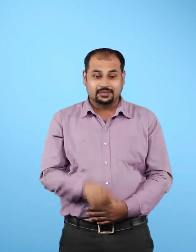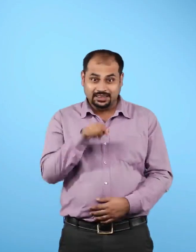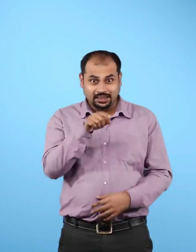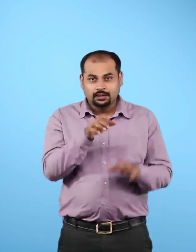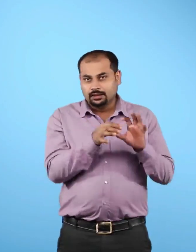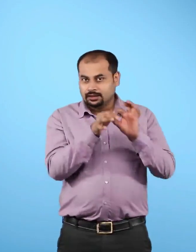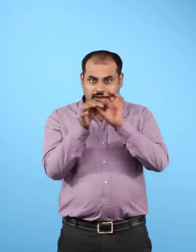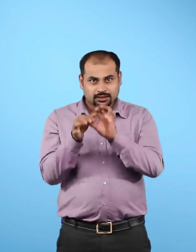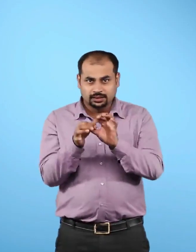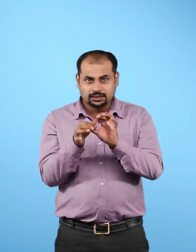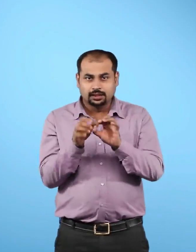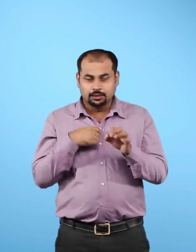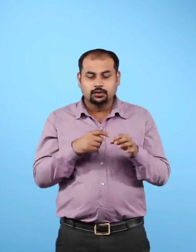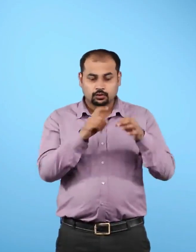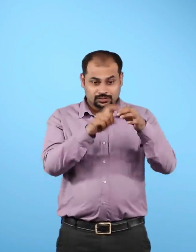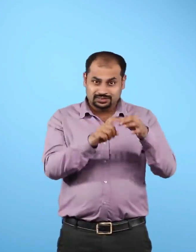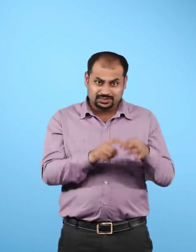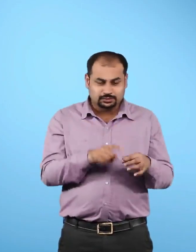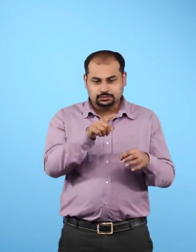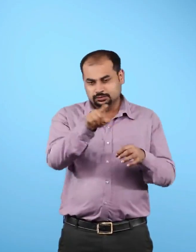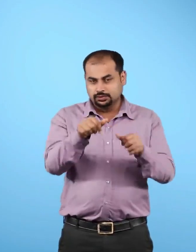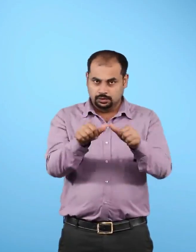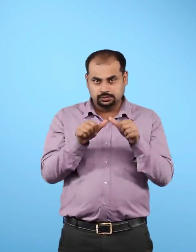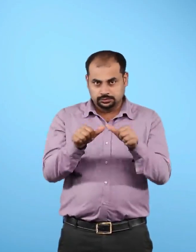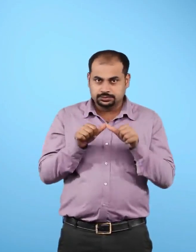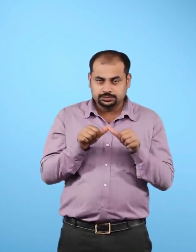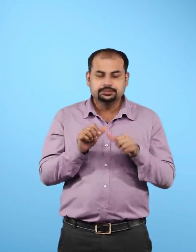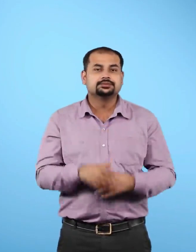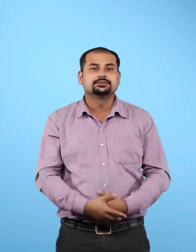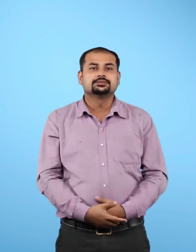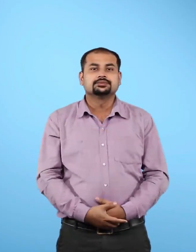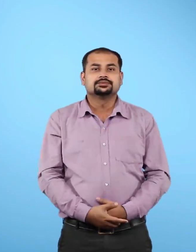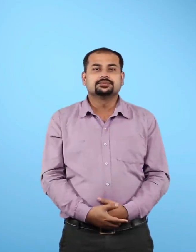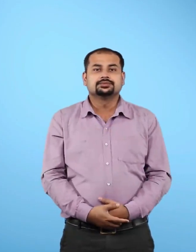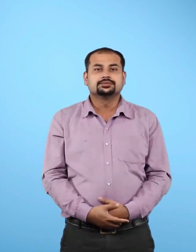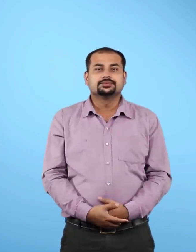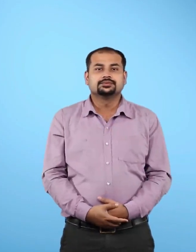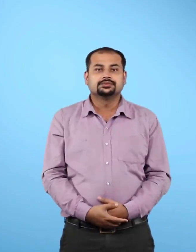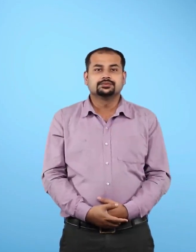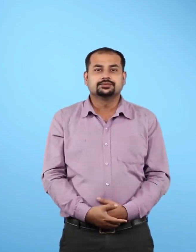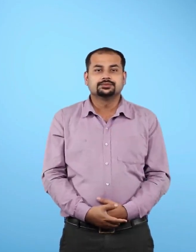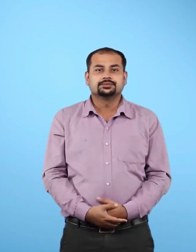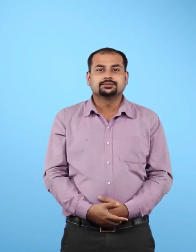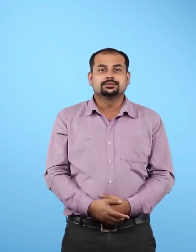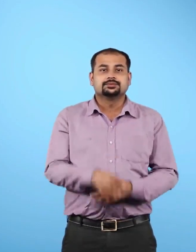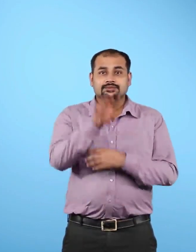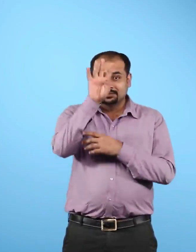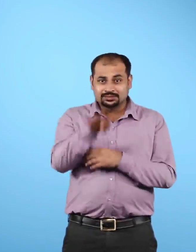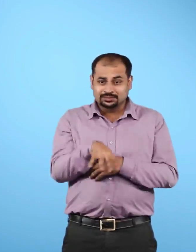Now observe carefully the second sheet. Each strip is divided into 10 equal